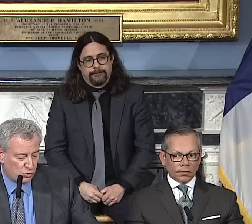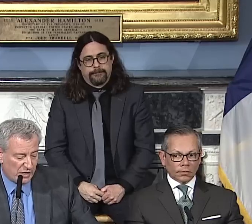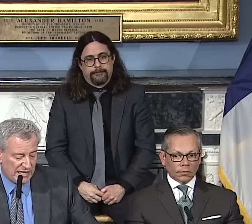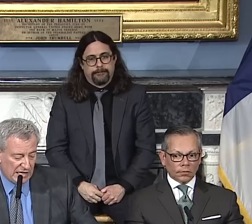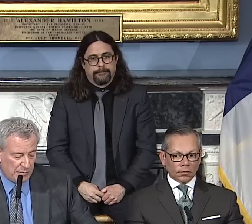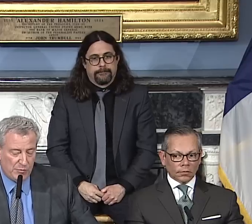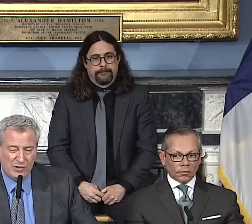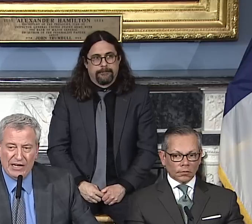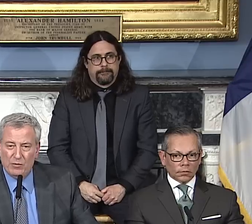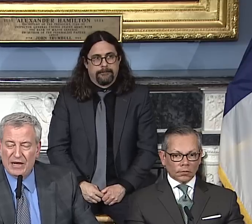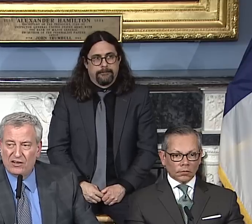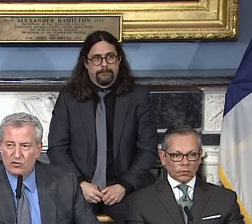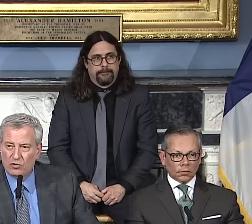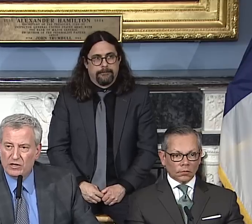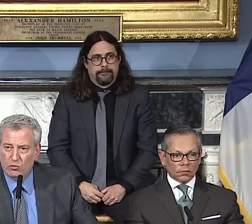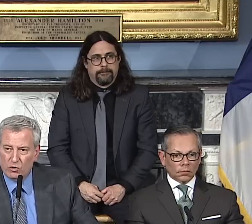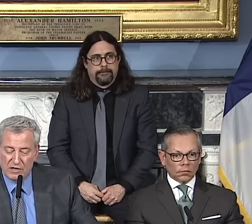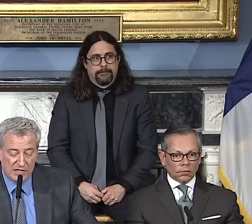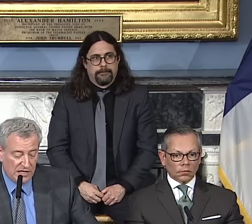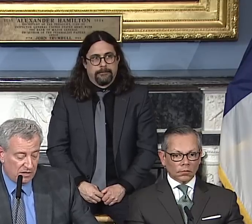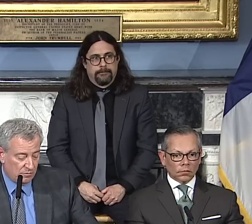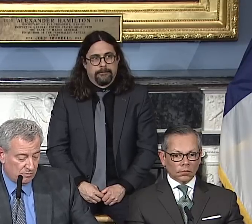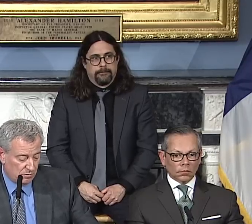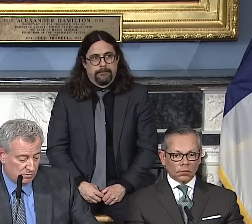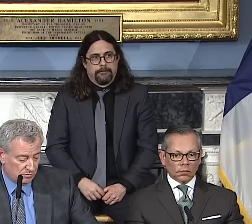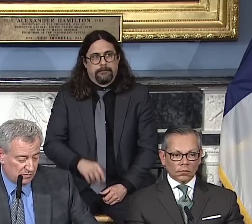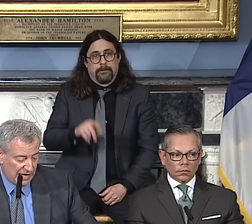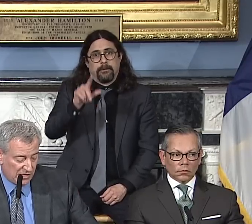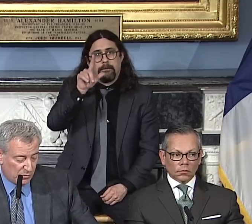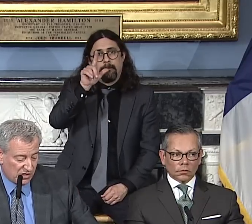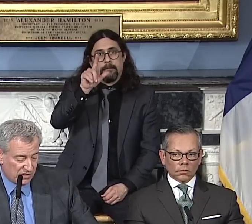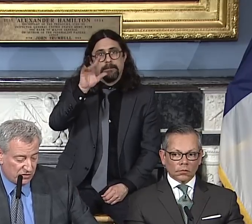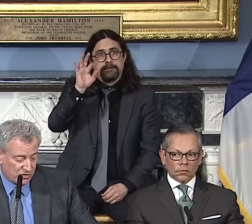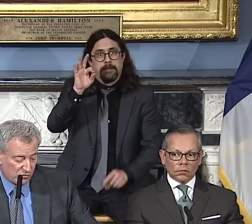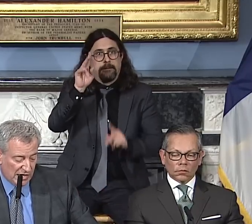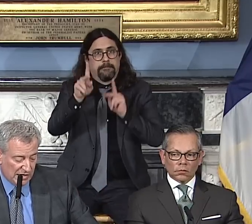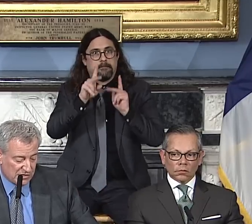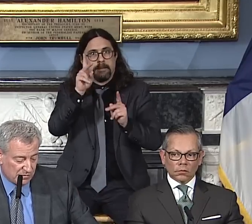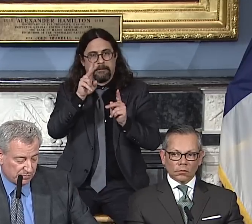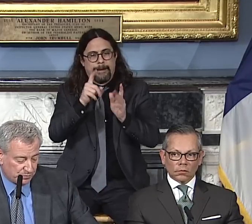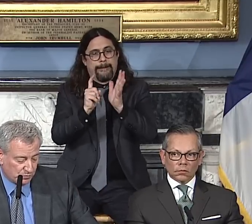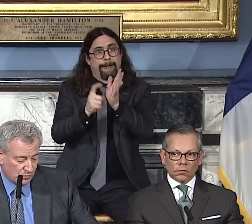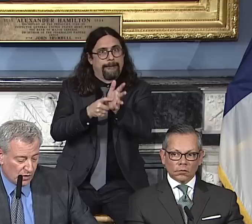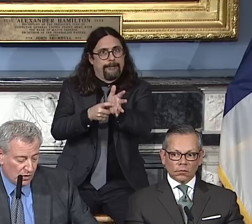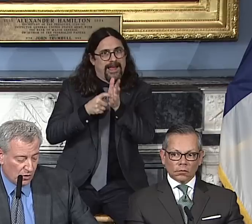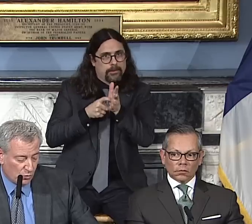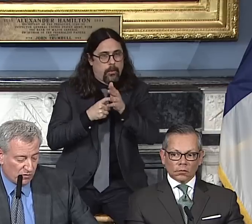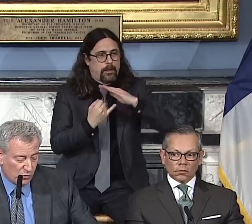We have 29 people now in mandatory quarantine. That number continues to rise.